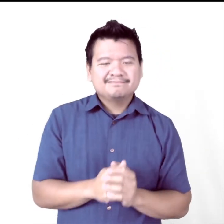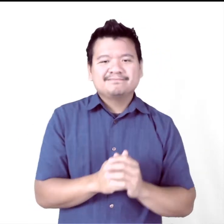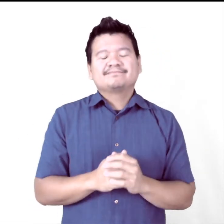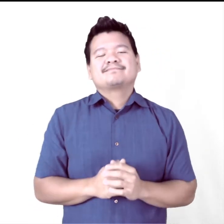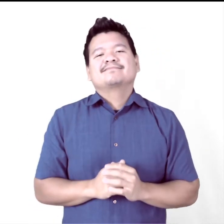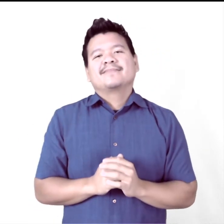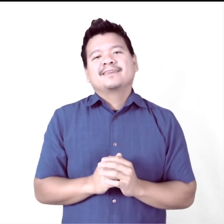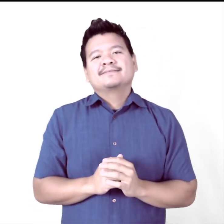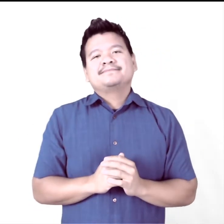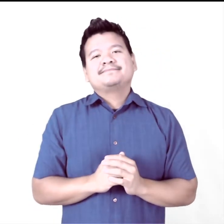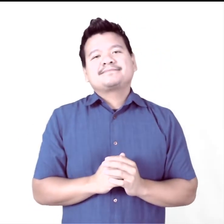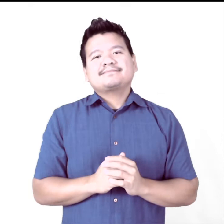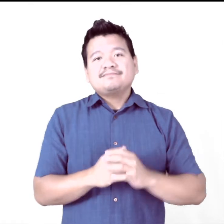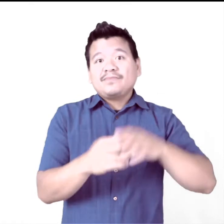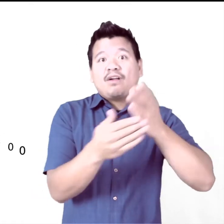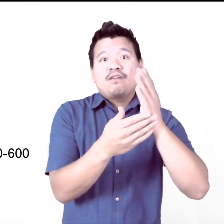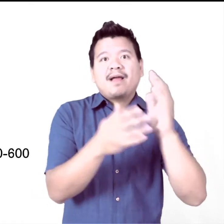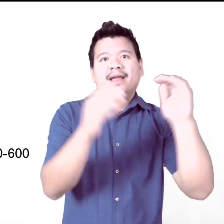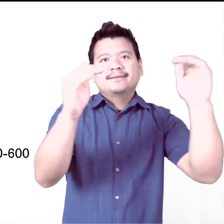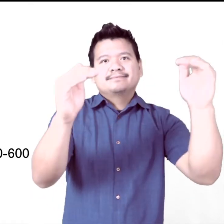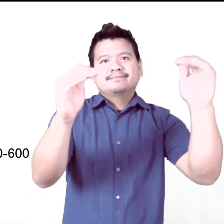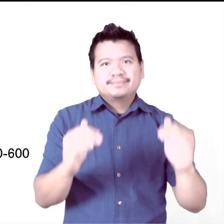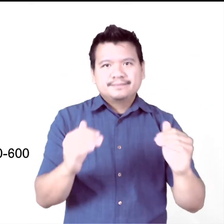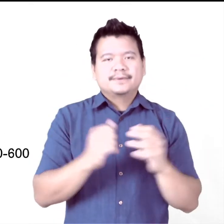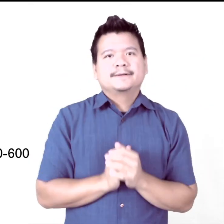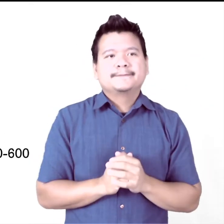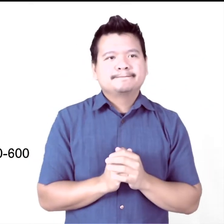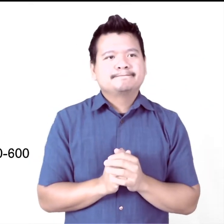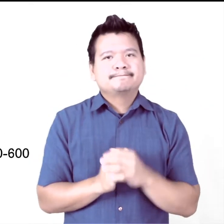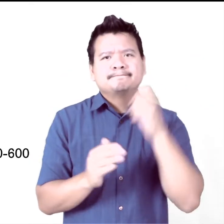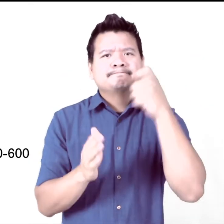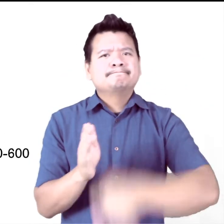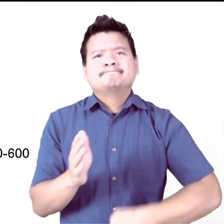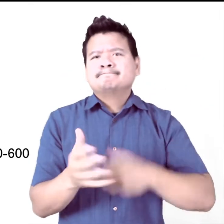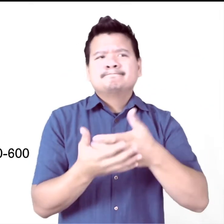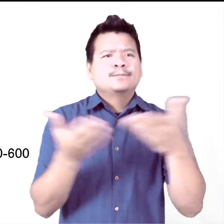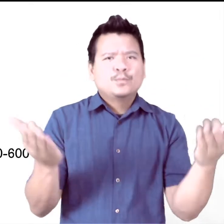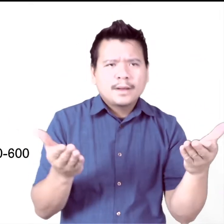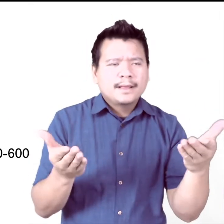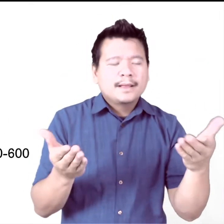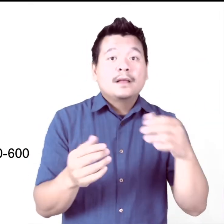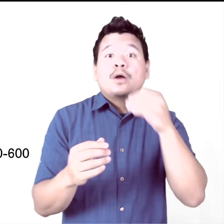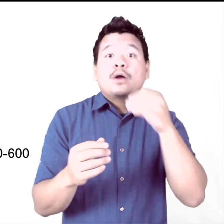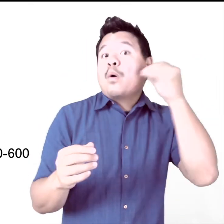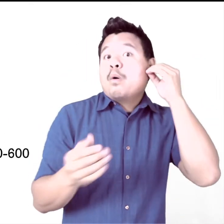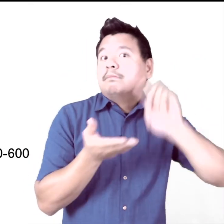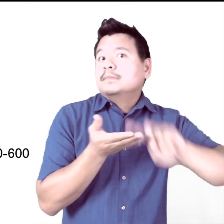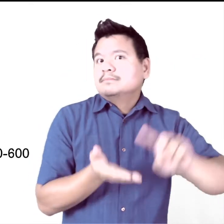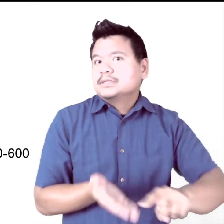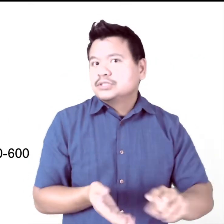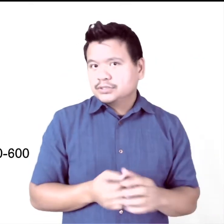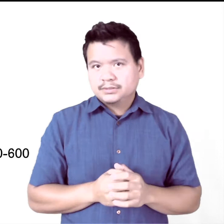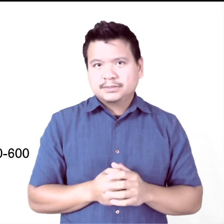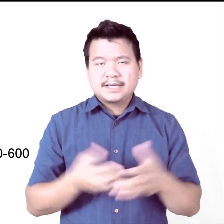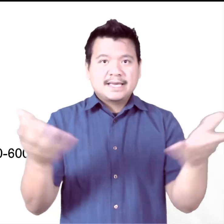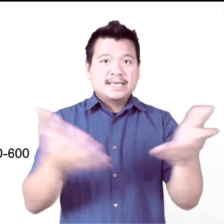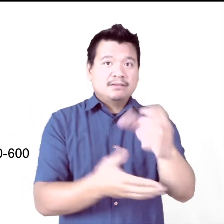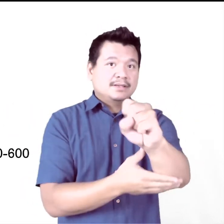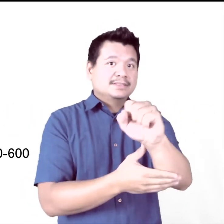All right, so next set of expenses are your home inspections. Here